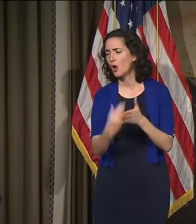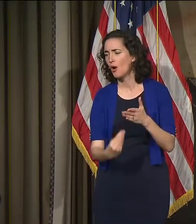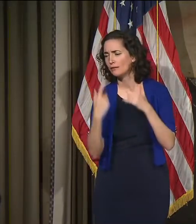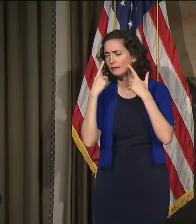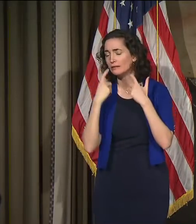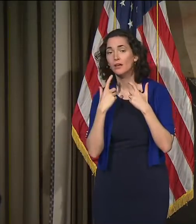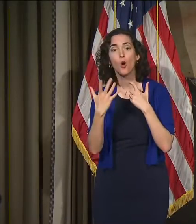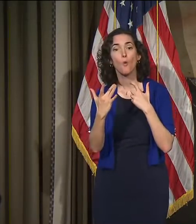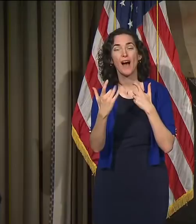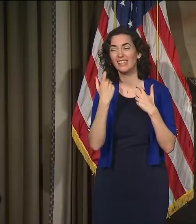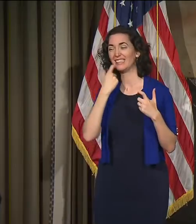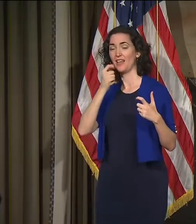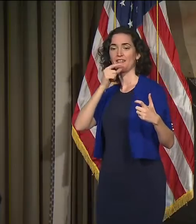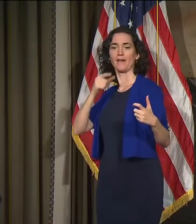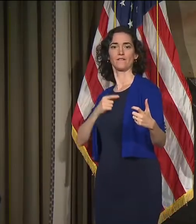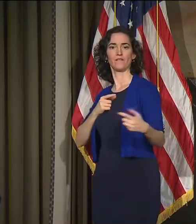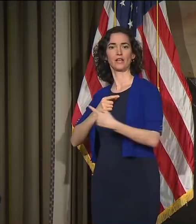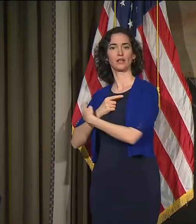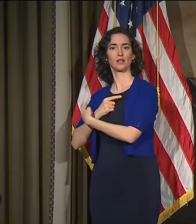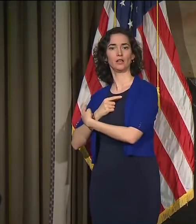It's just not worth it.